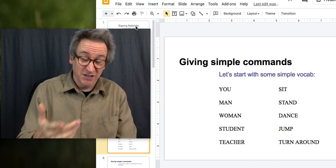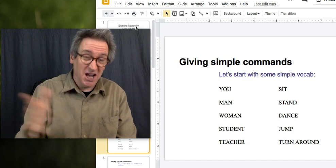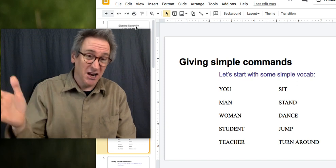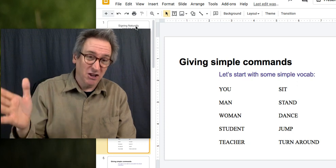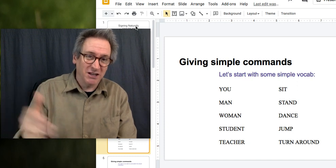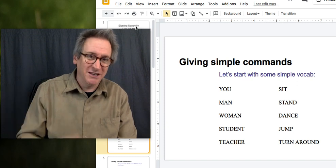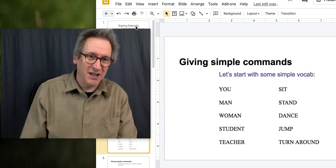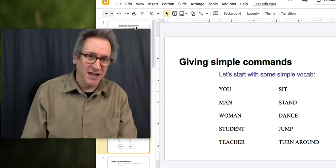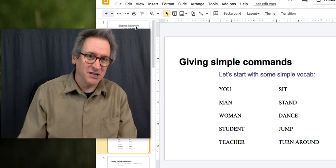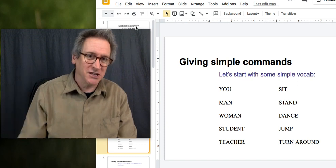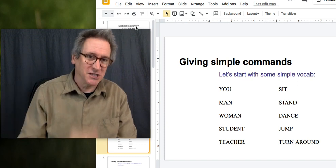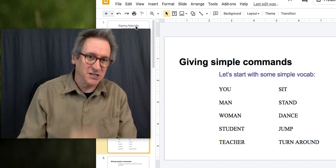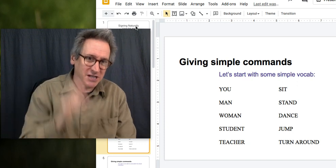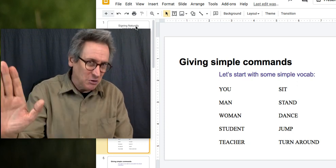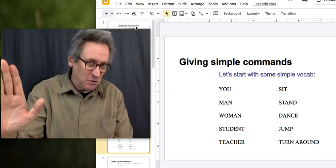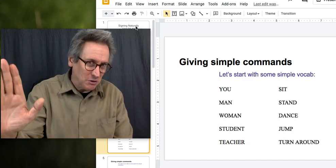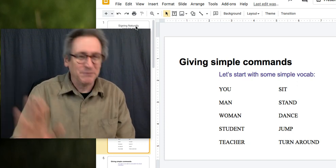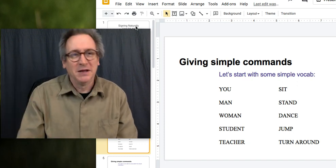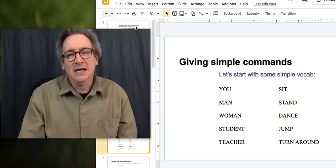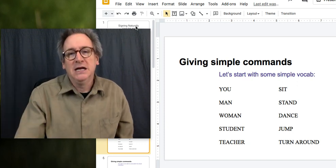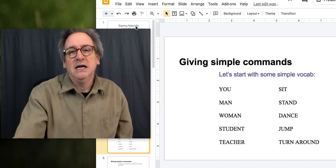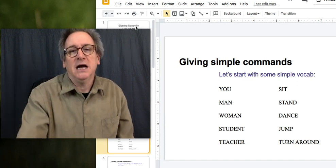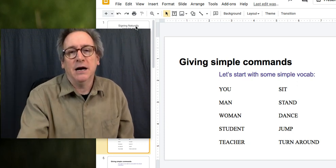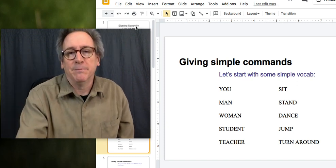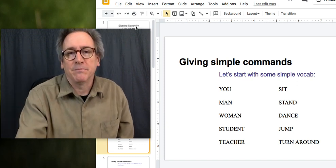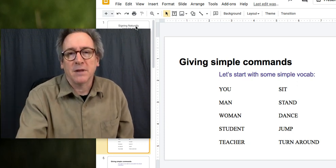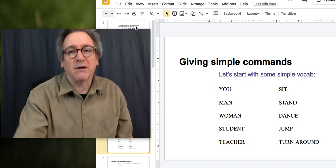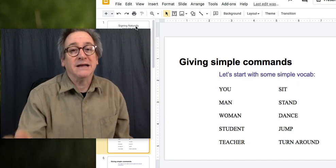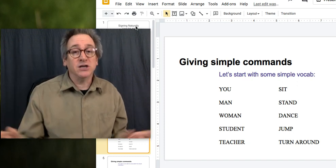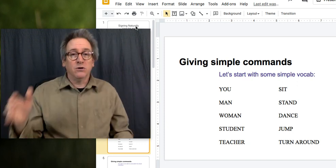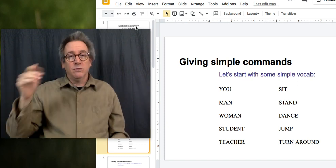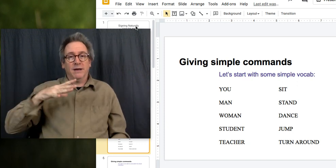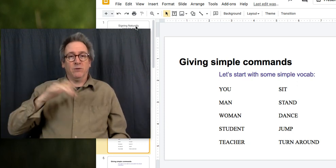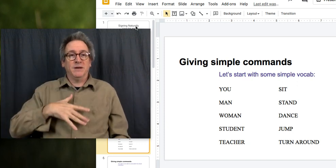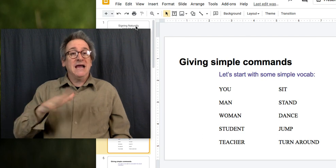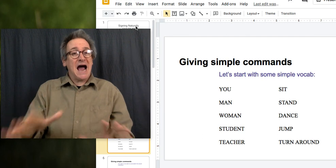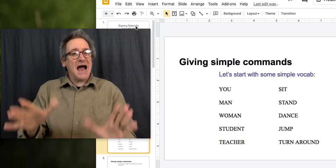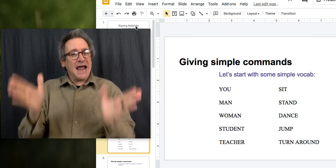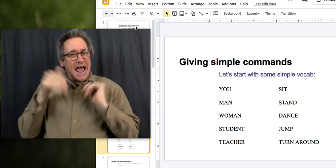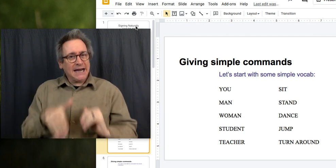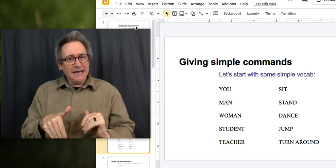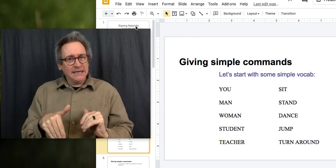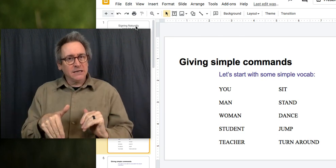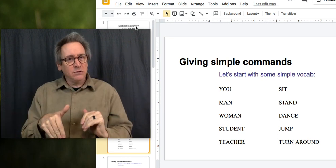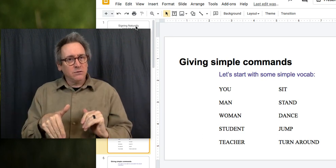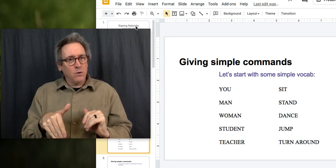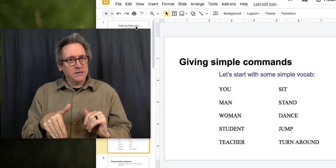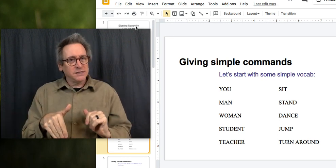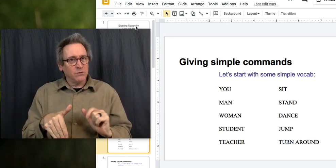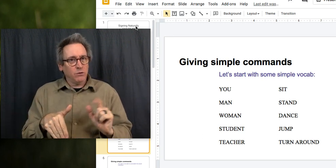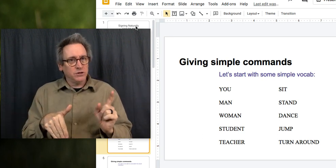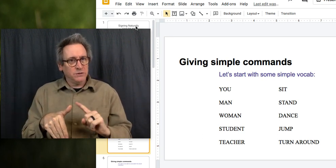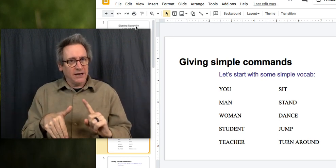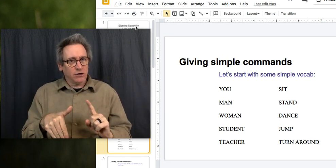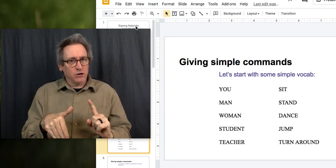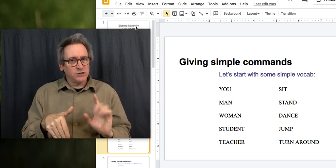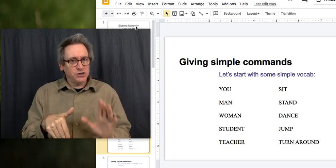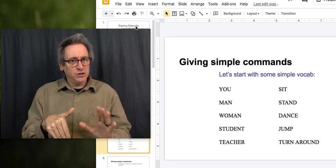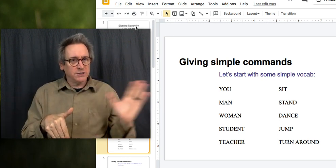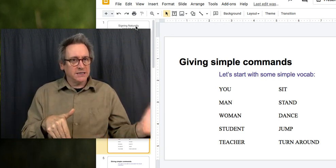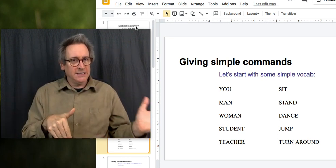you kind of look. You can't just kind of ignore them. All right, so man, woman. I added in ones that we'll do